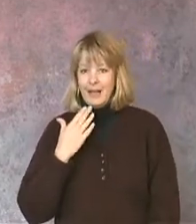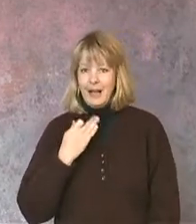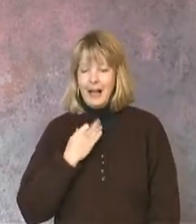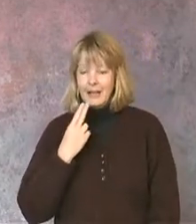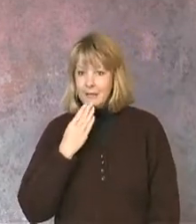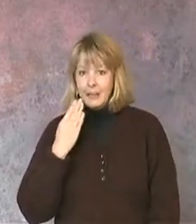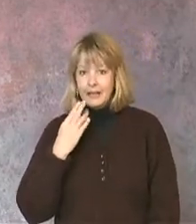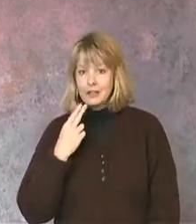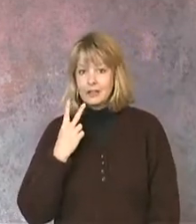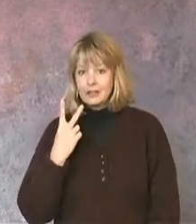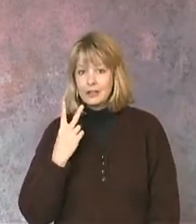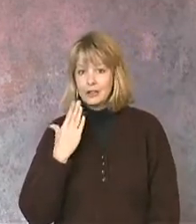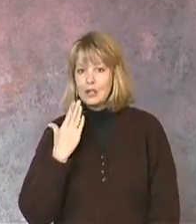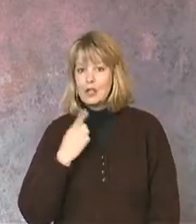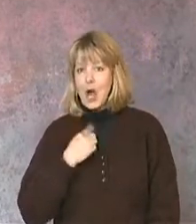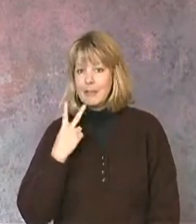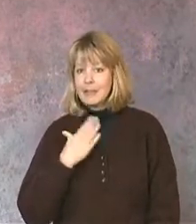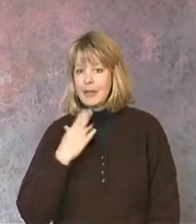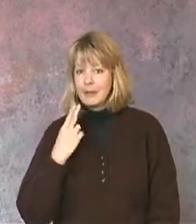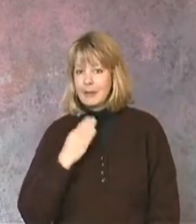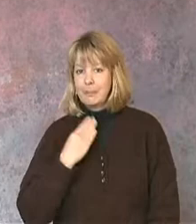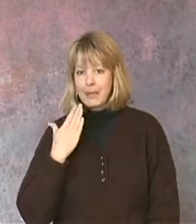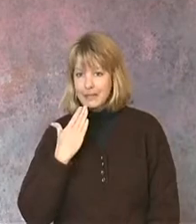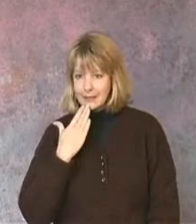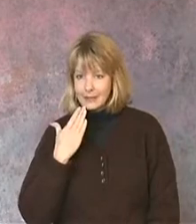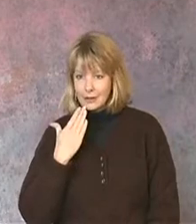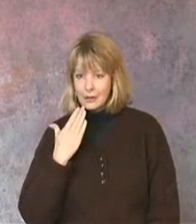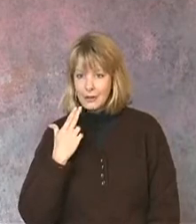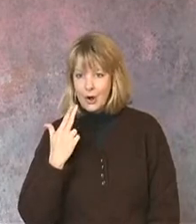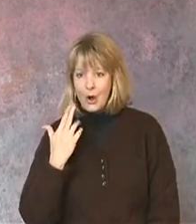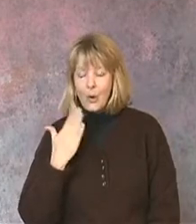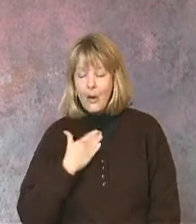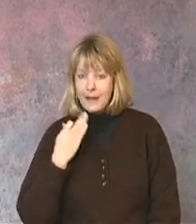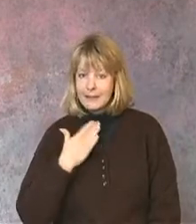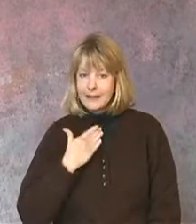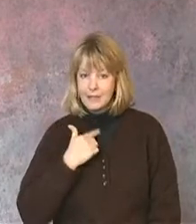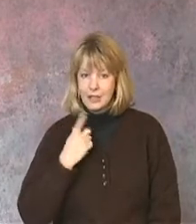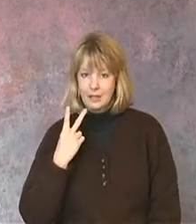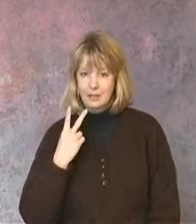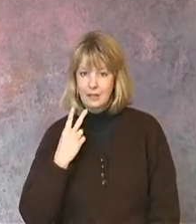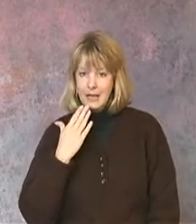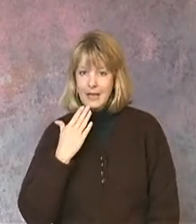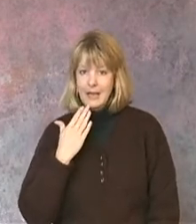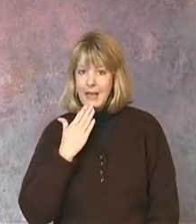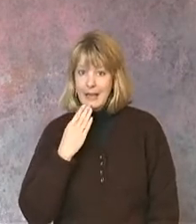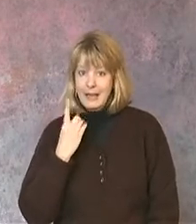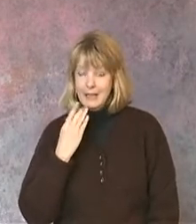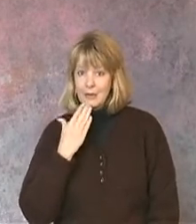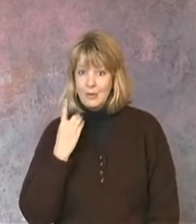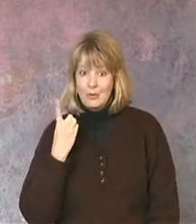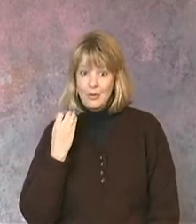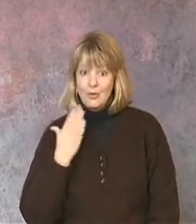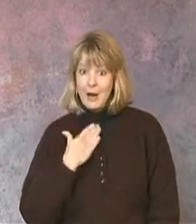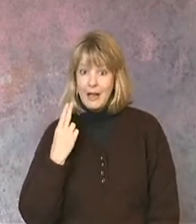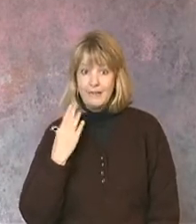I have been chomping at the bit to go ice fishing and to drive